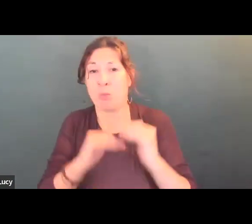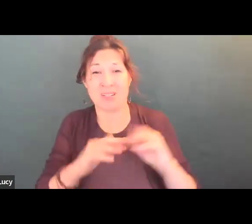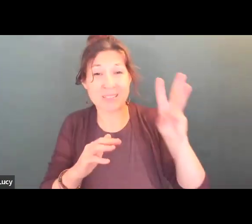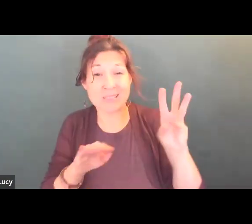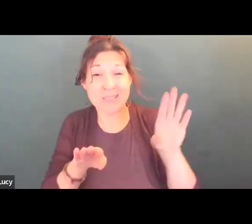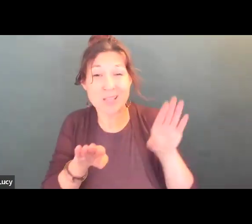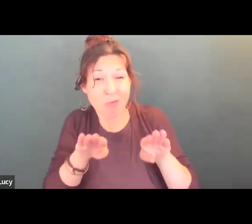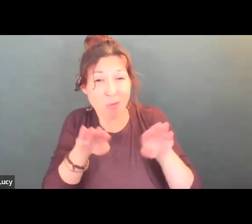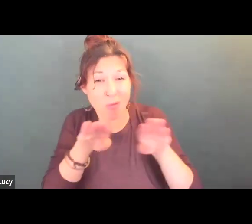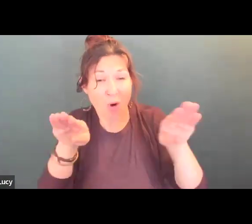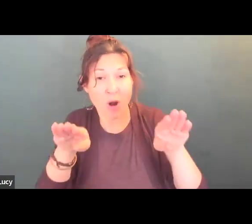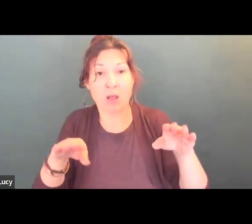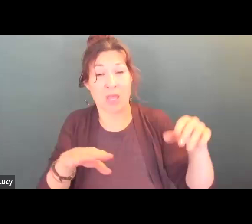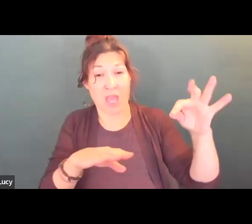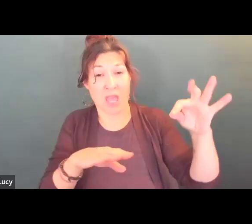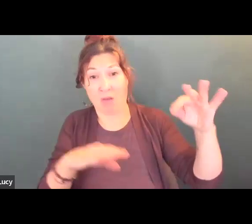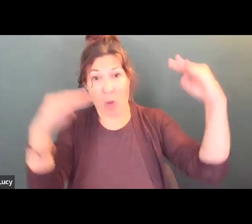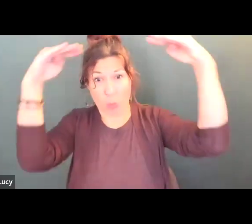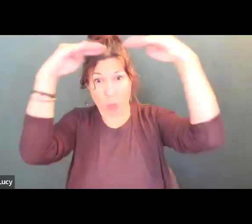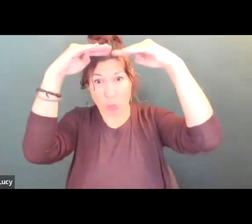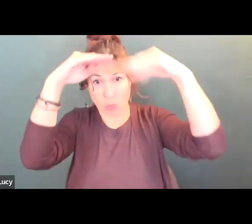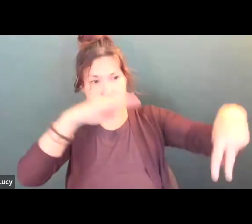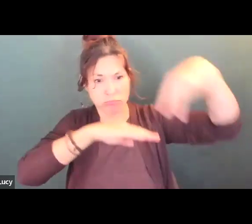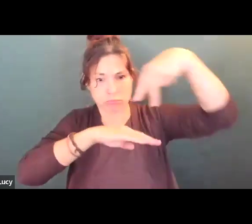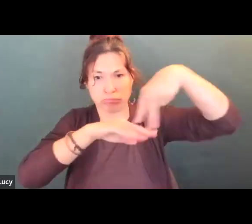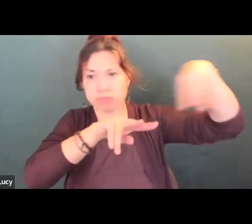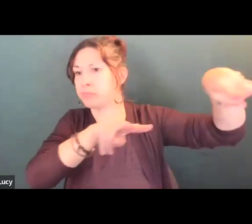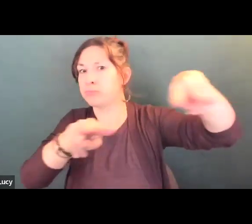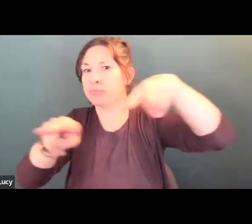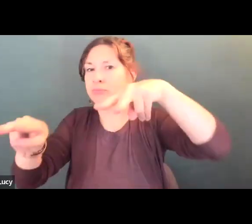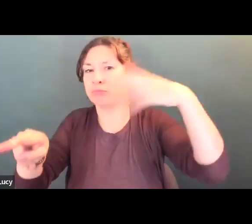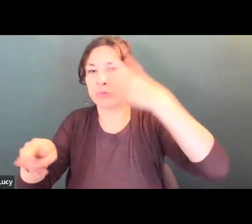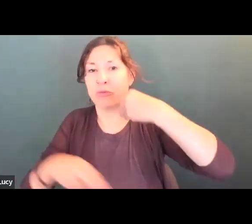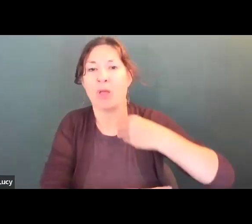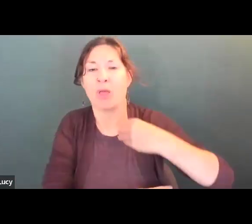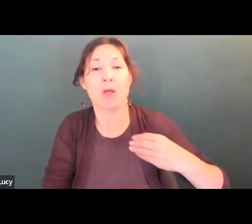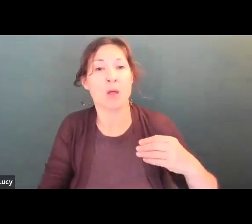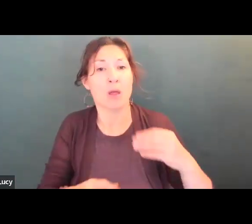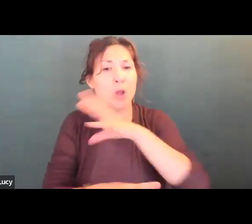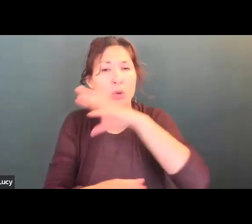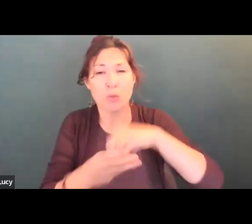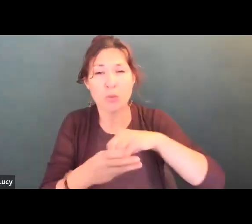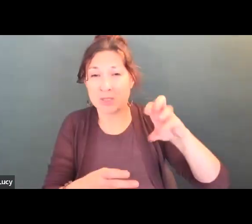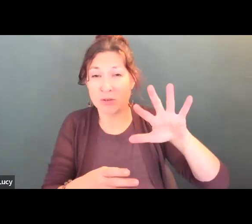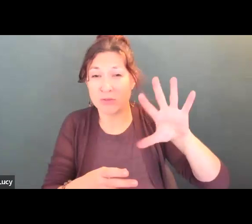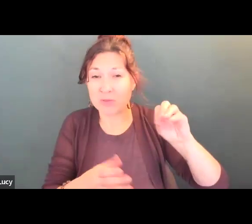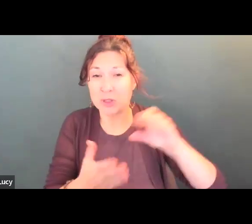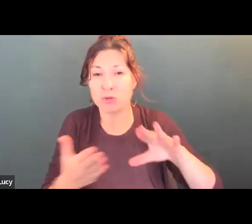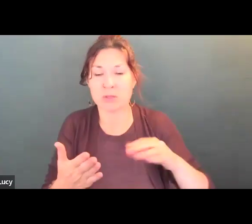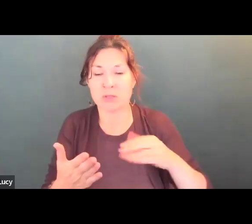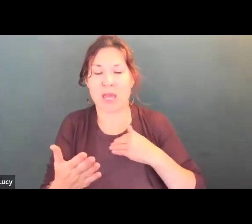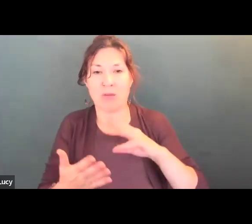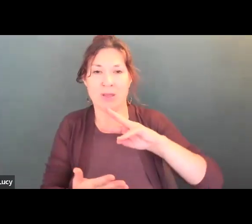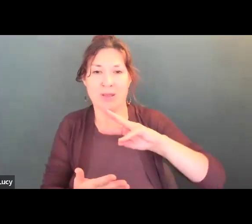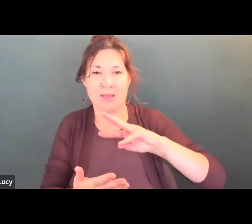the views from the rooftop deck are a sight to see, will accommodate 650 students in grades 6 through 12